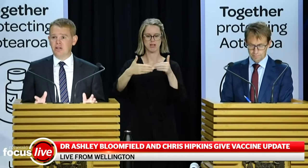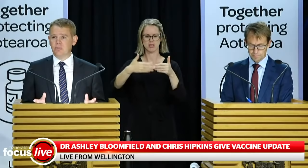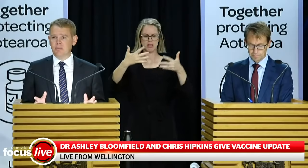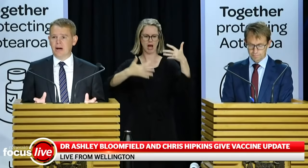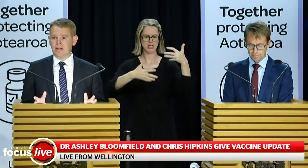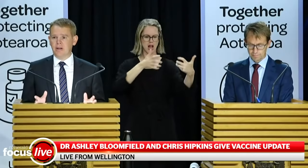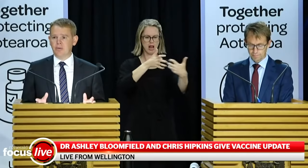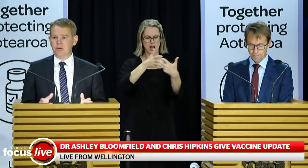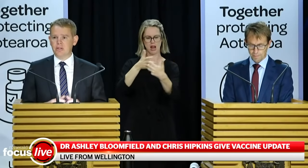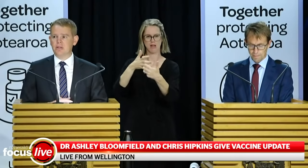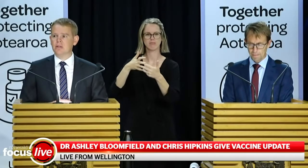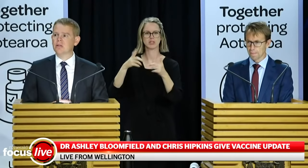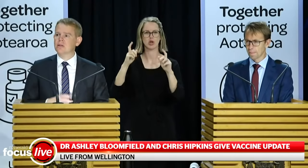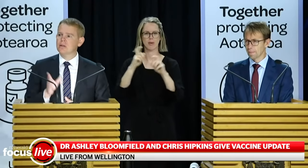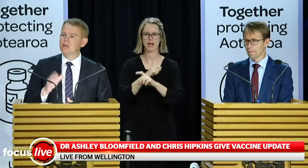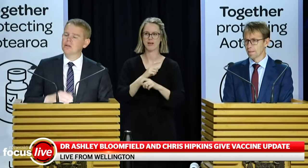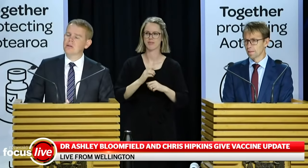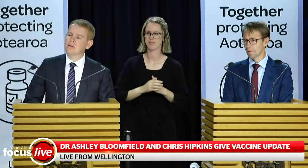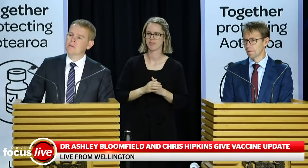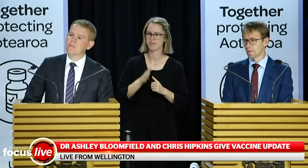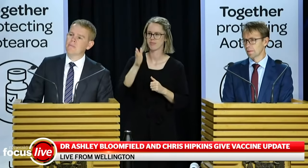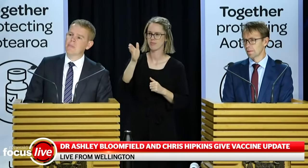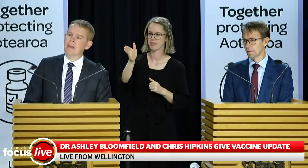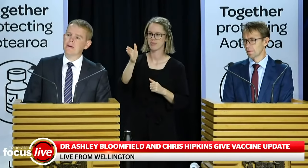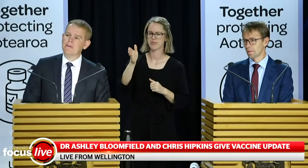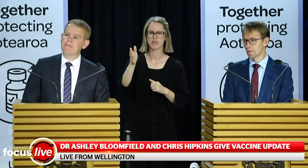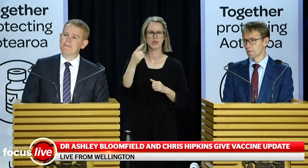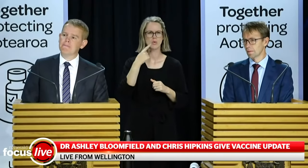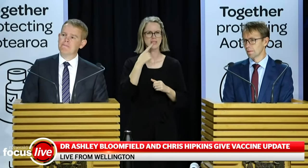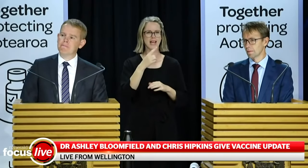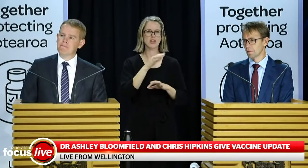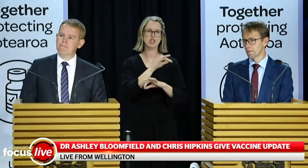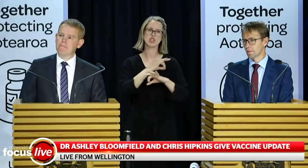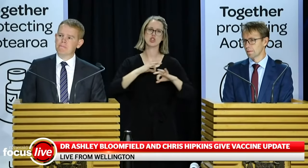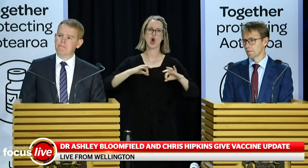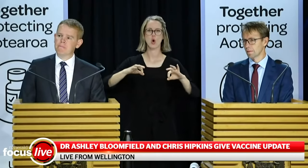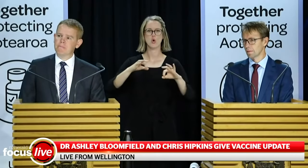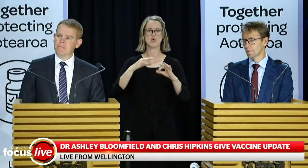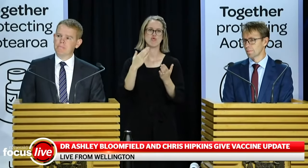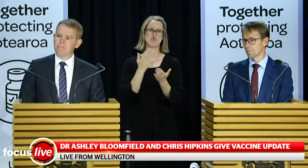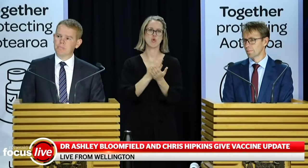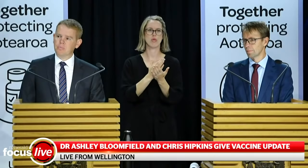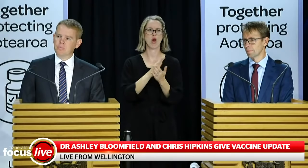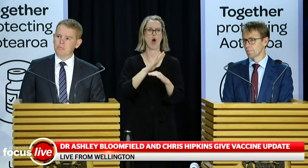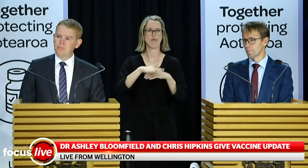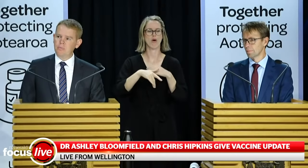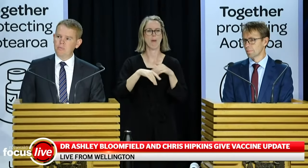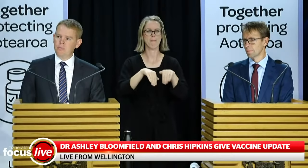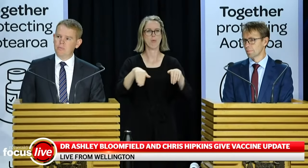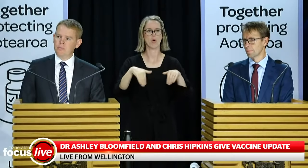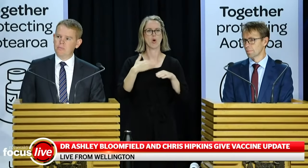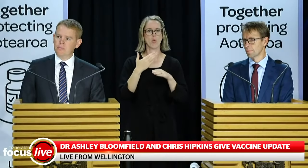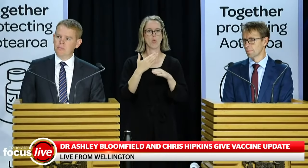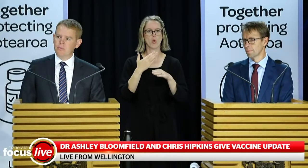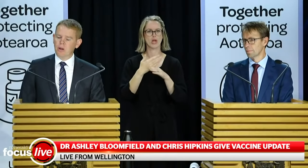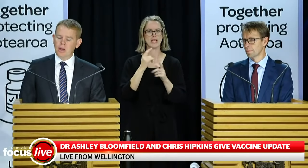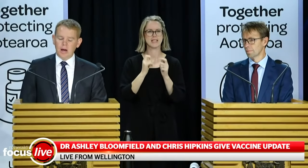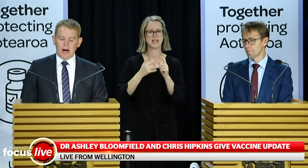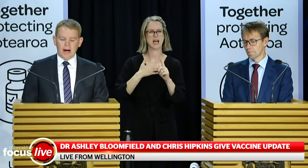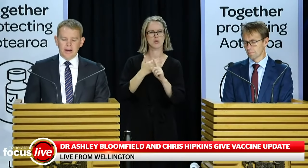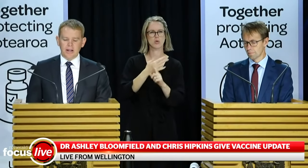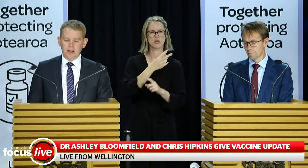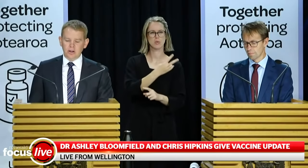data management part of that process. There is no single source of truth for border worker testing until the 27th of April.